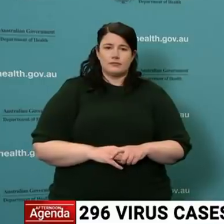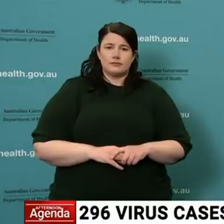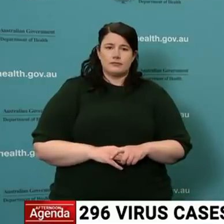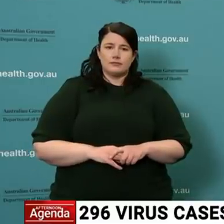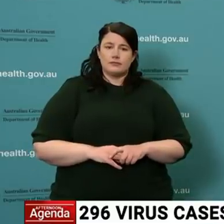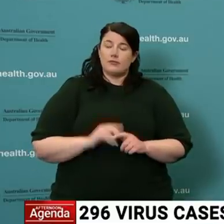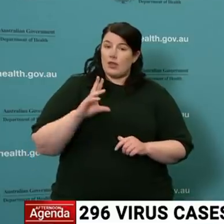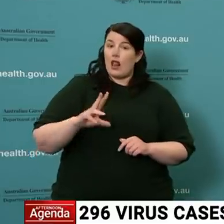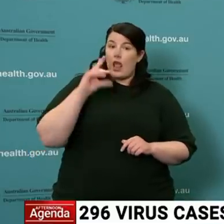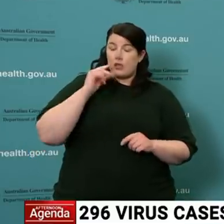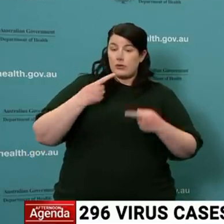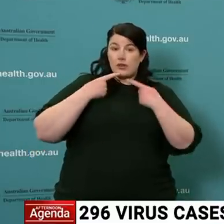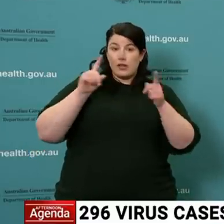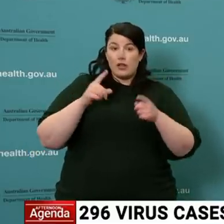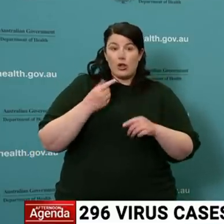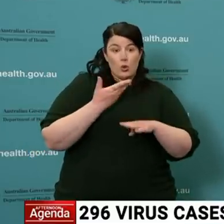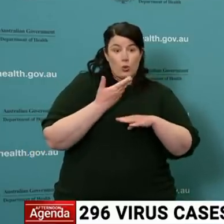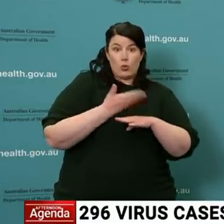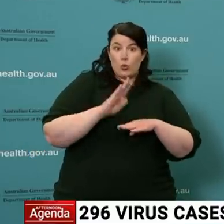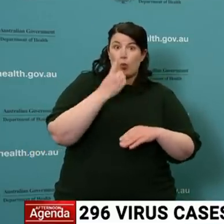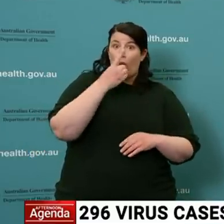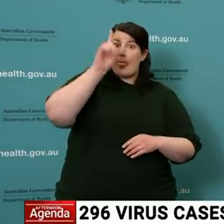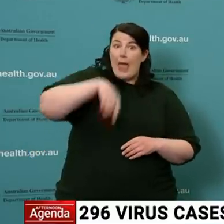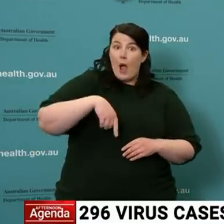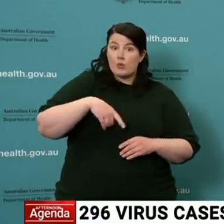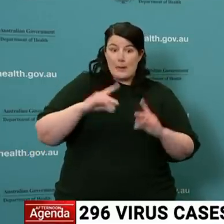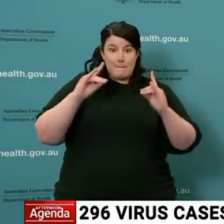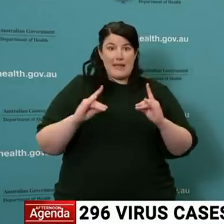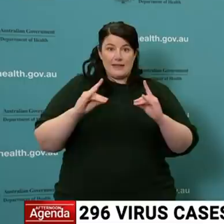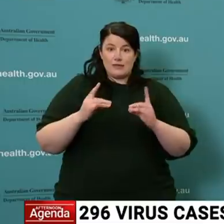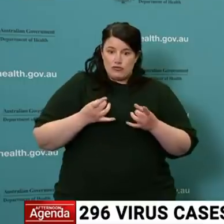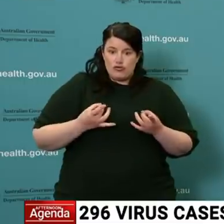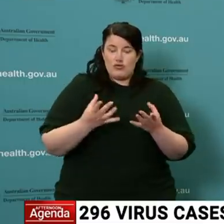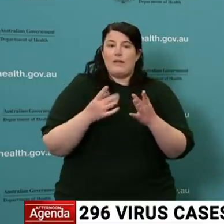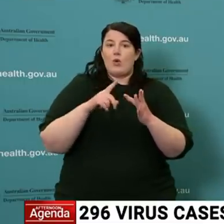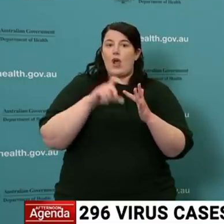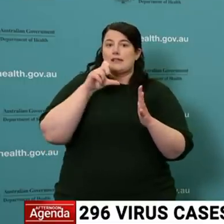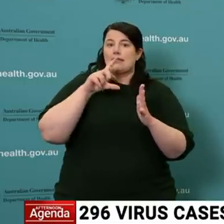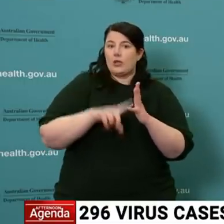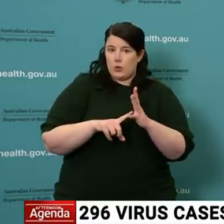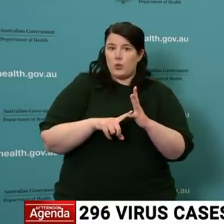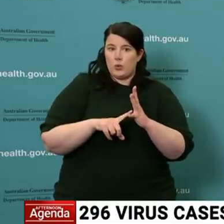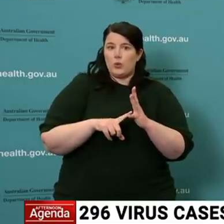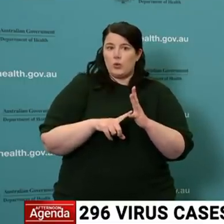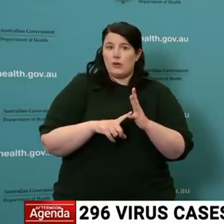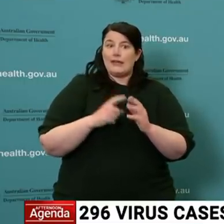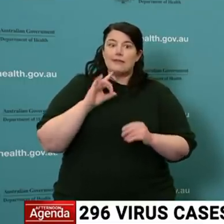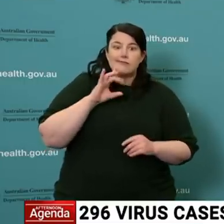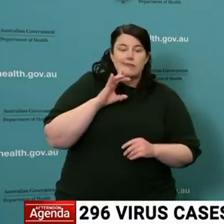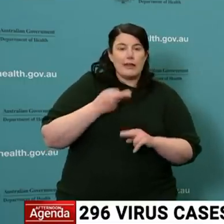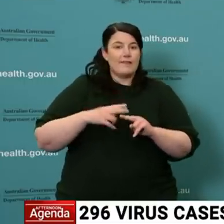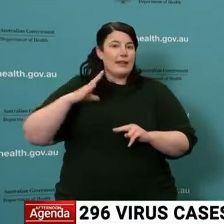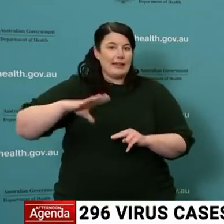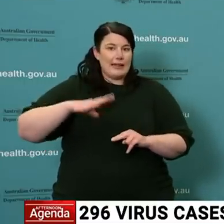indicated that there were over 1,000 new beds created or upgraded since the start of the pandemic for intensive